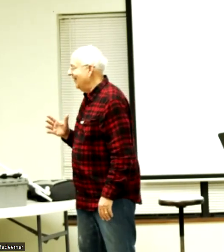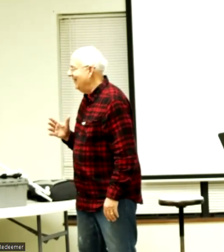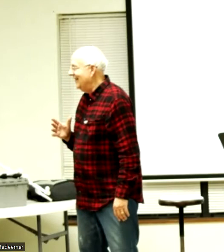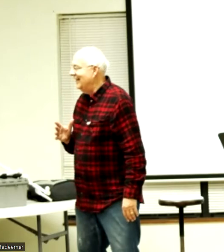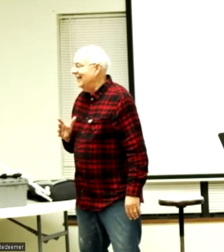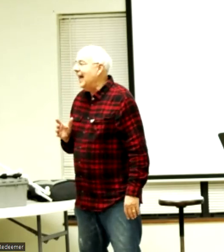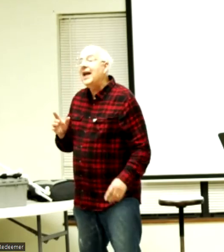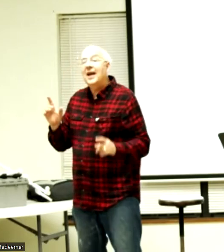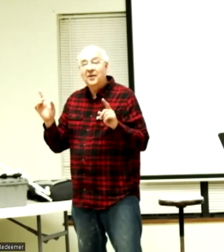Yeah. And